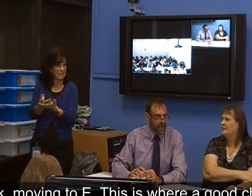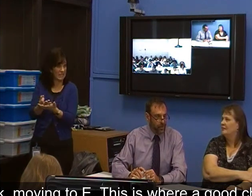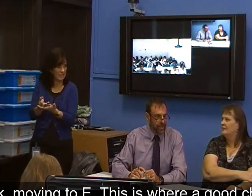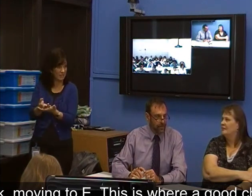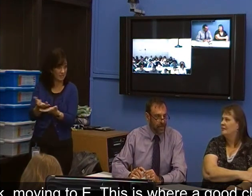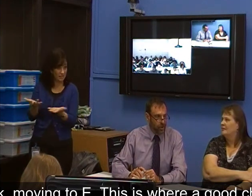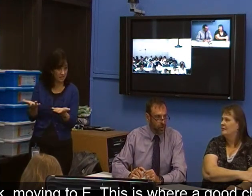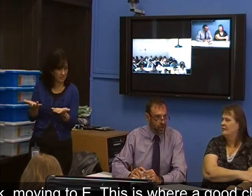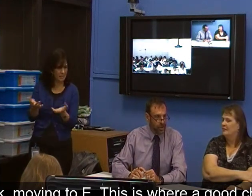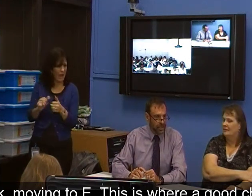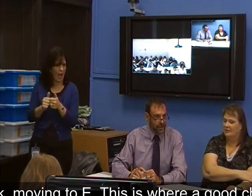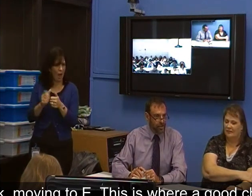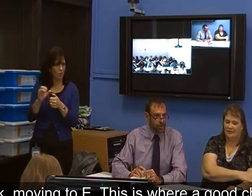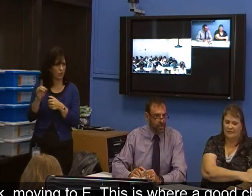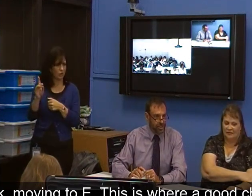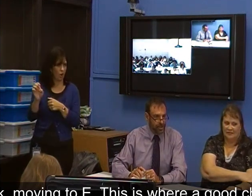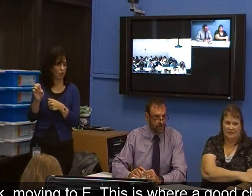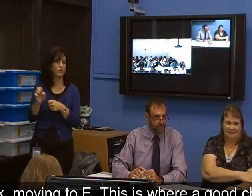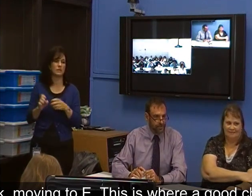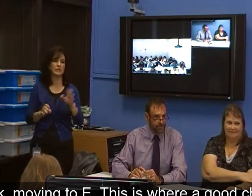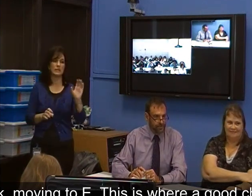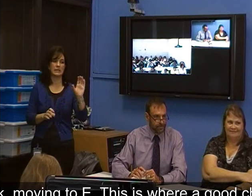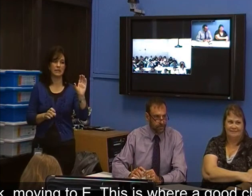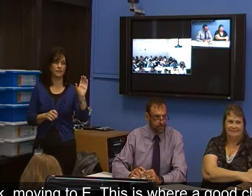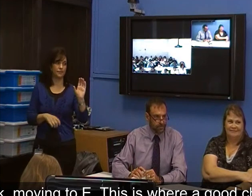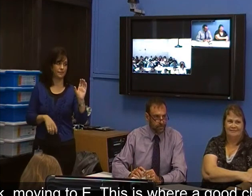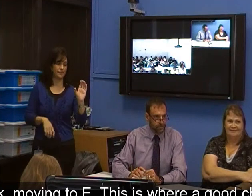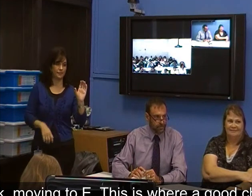is that, how would that be coded? And the answer is C.